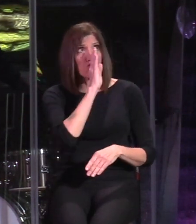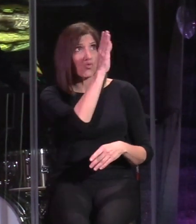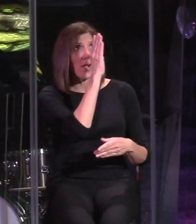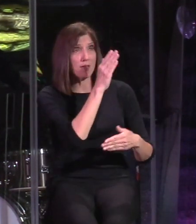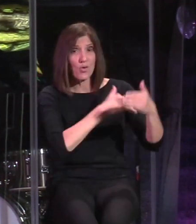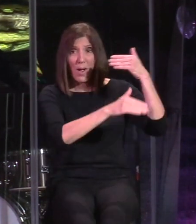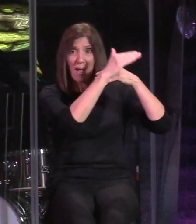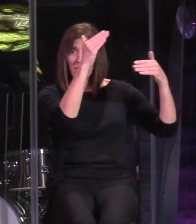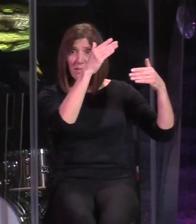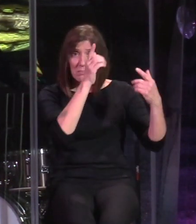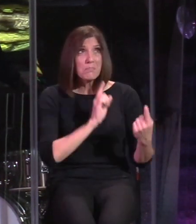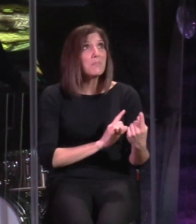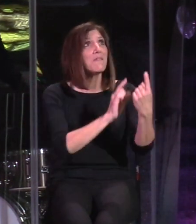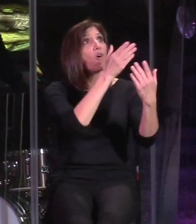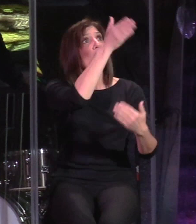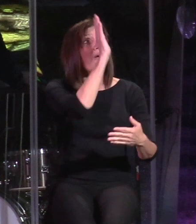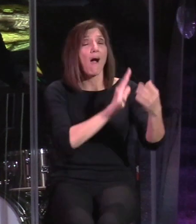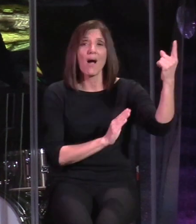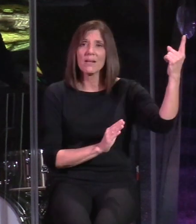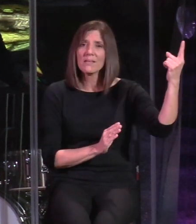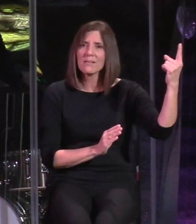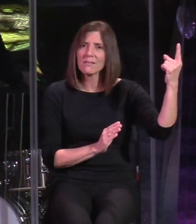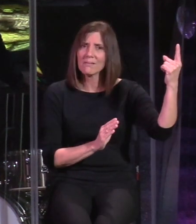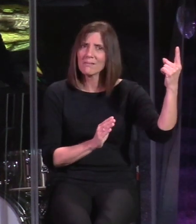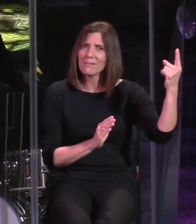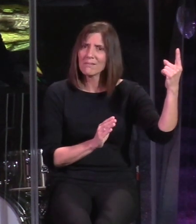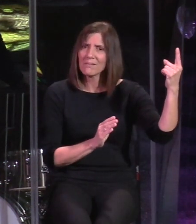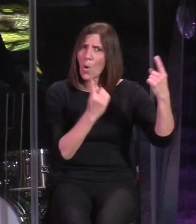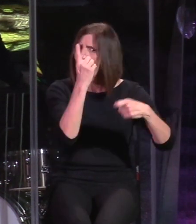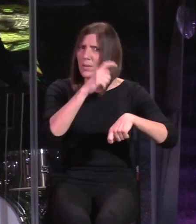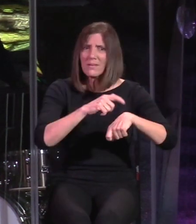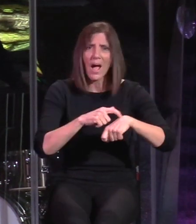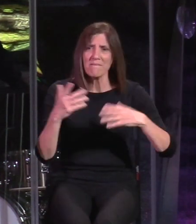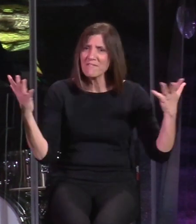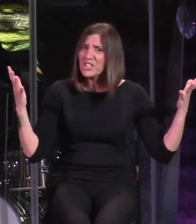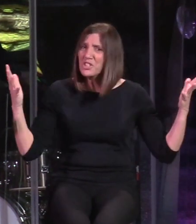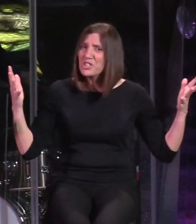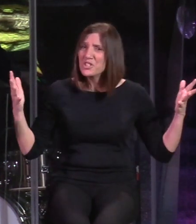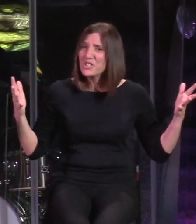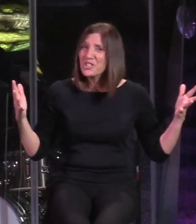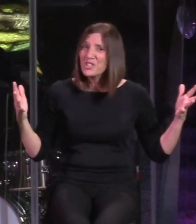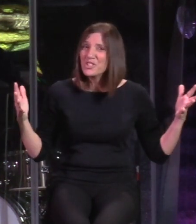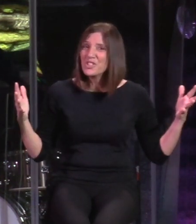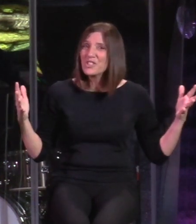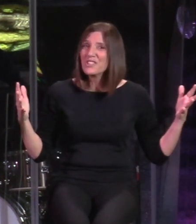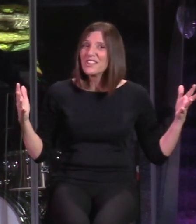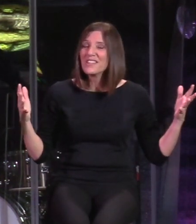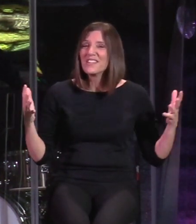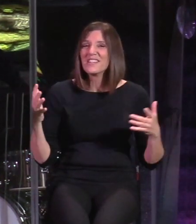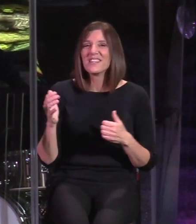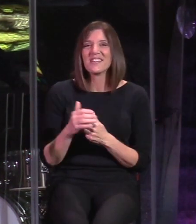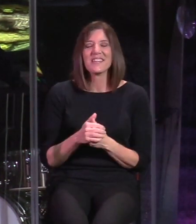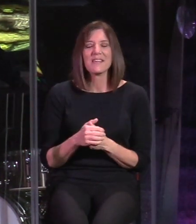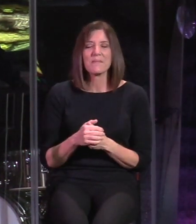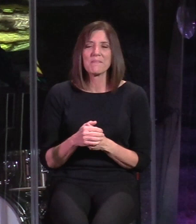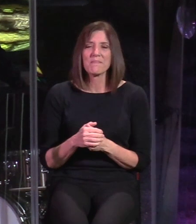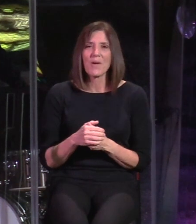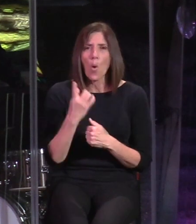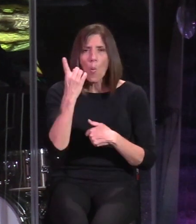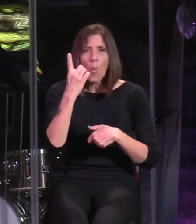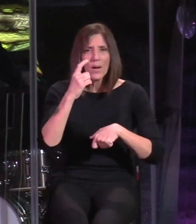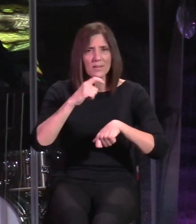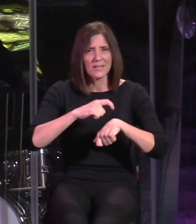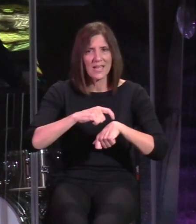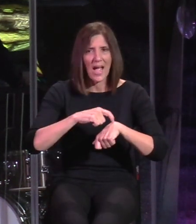God himself, in light of its finality, its once for all, and its efficacy,